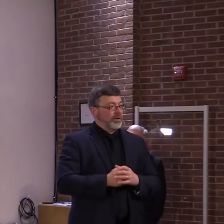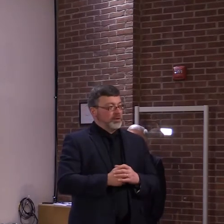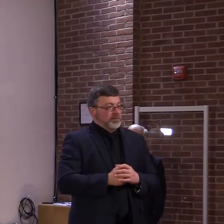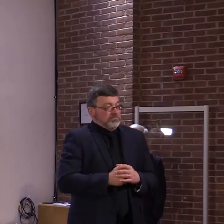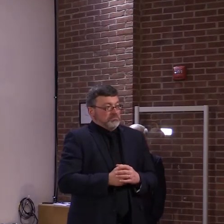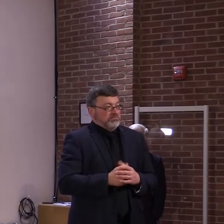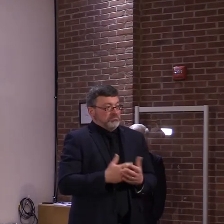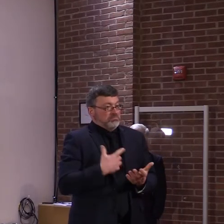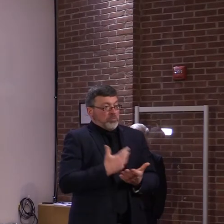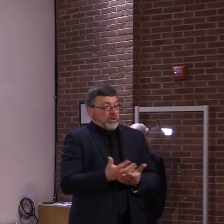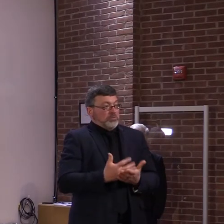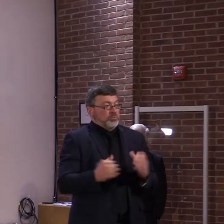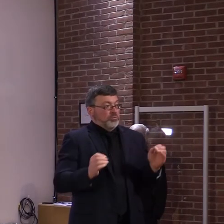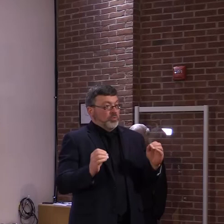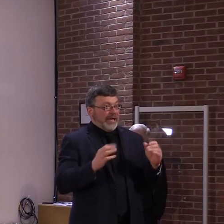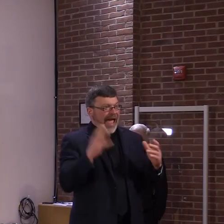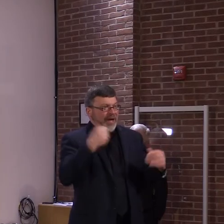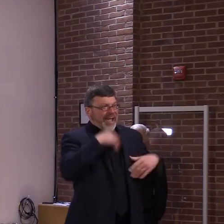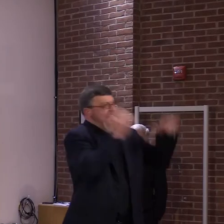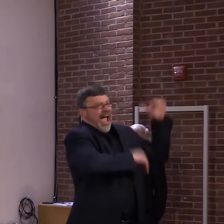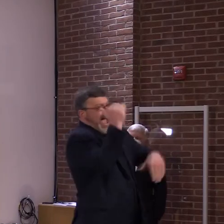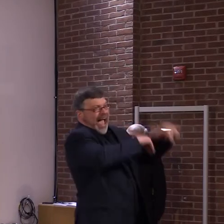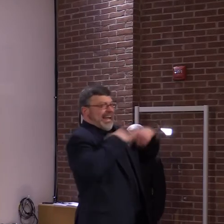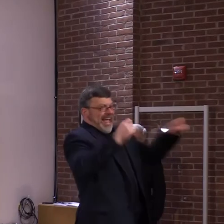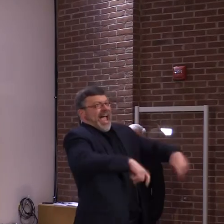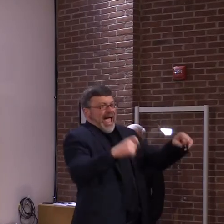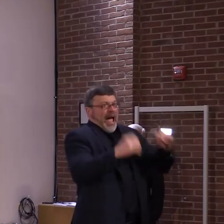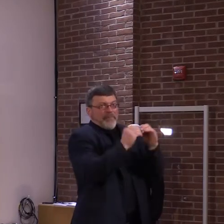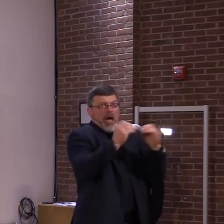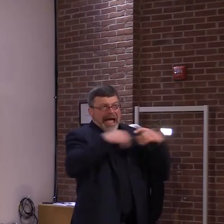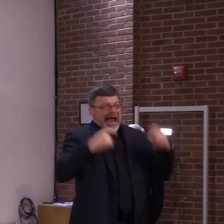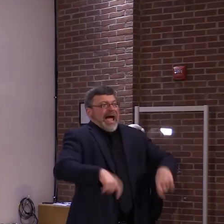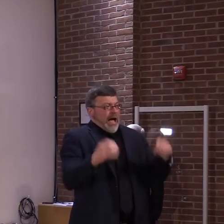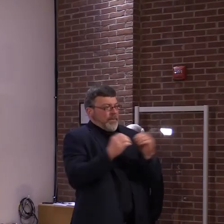don't want to squander the precious ones we do get.